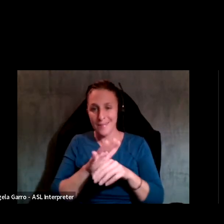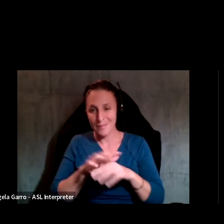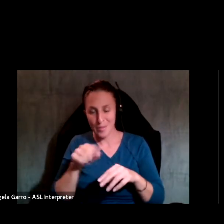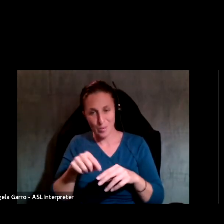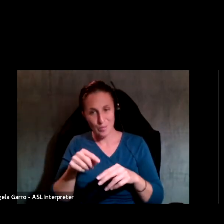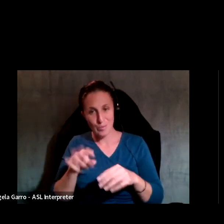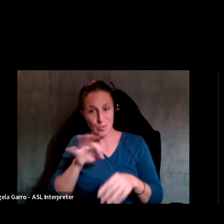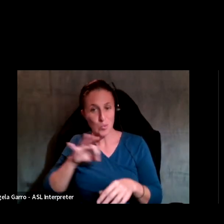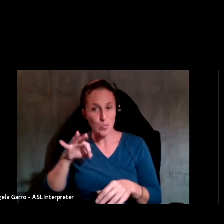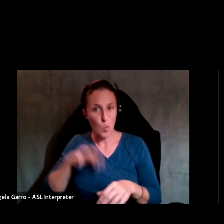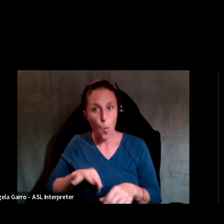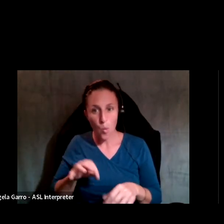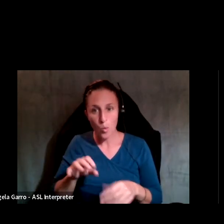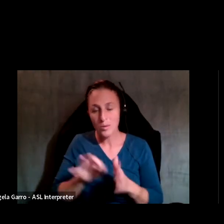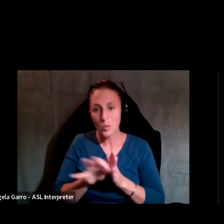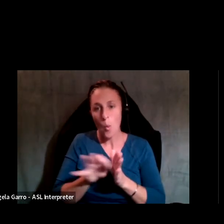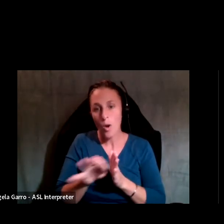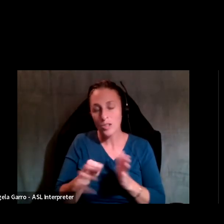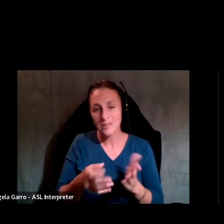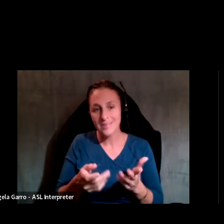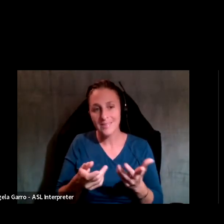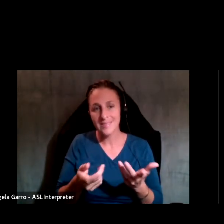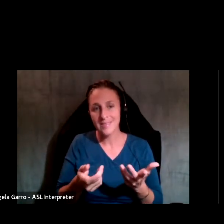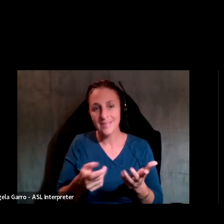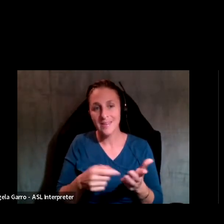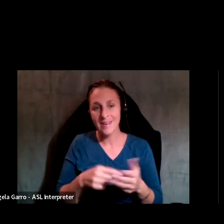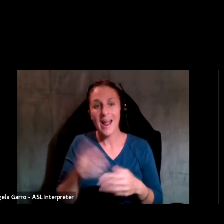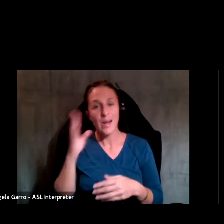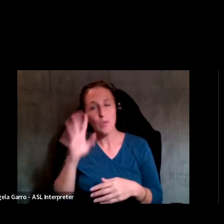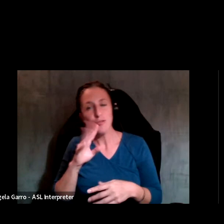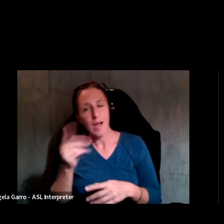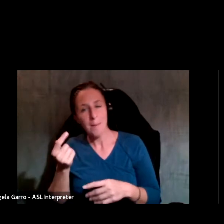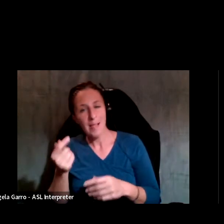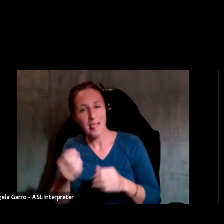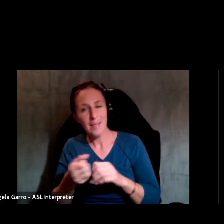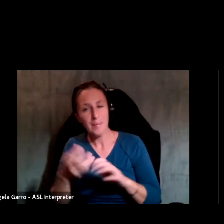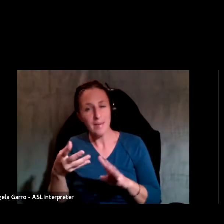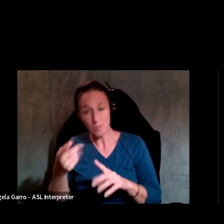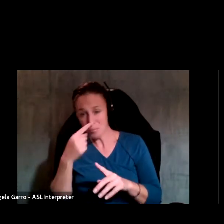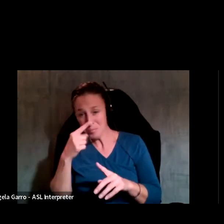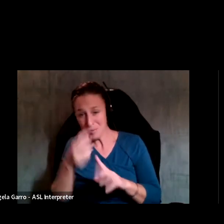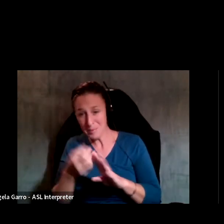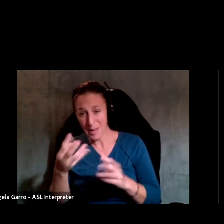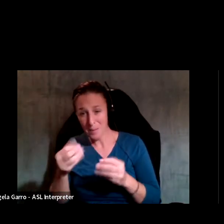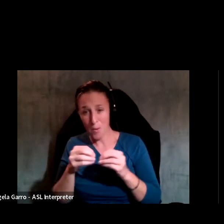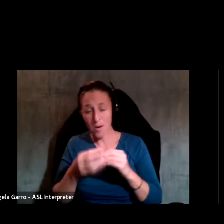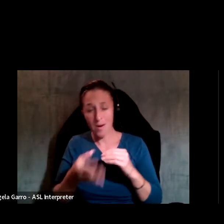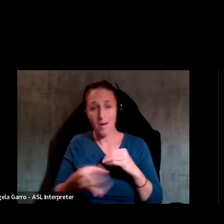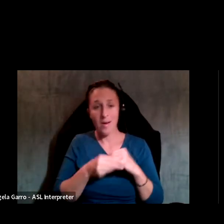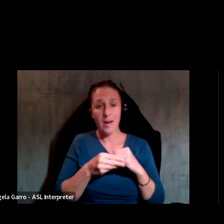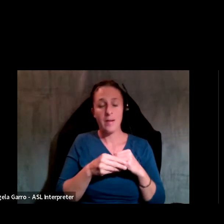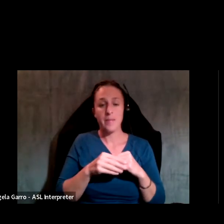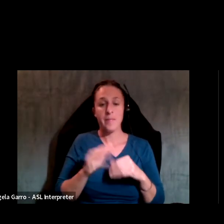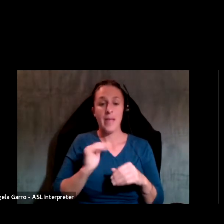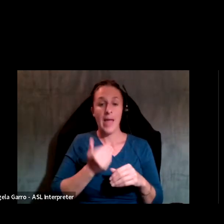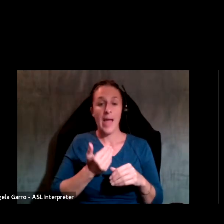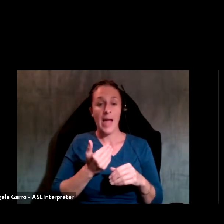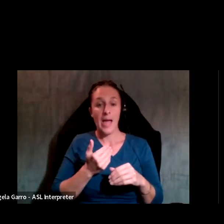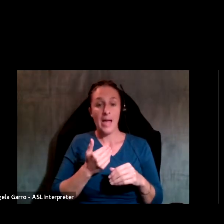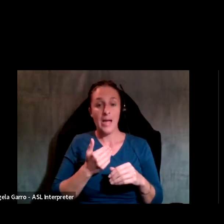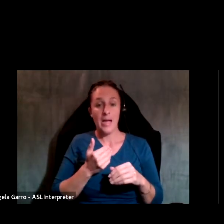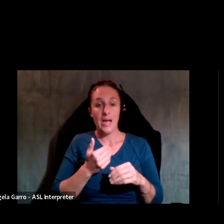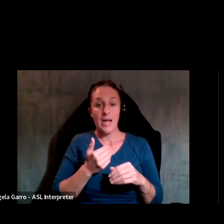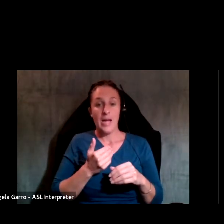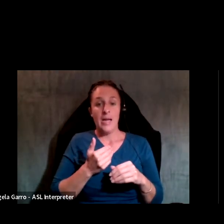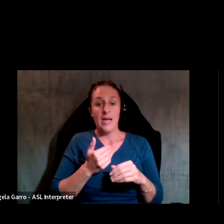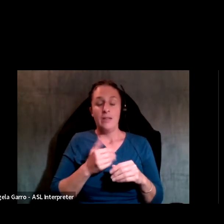talking about earlier. So I think he has talked about it a little bit, but if you want to expound on it. Well, so the tension here is that